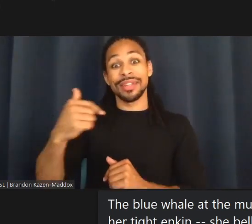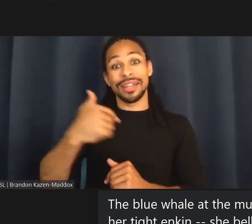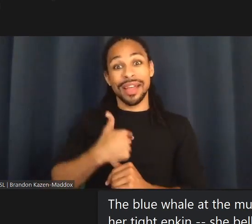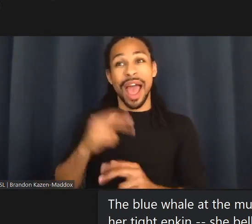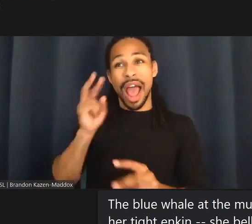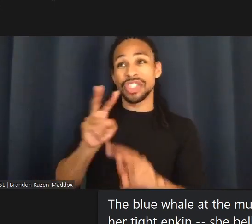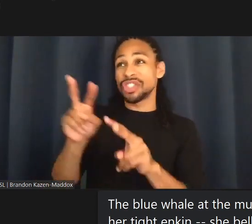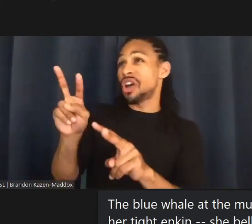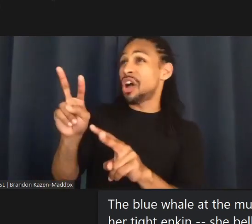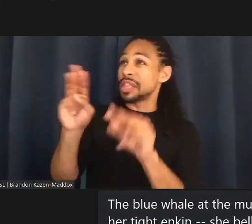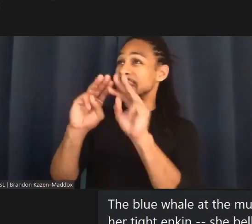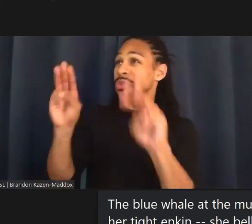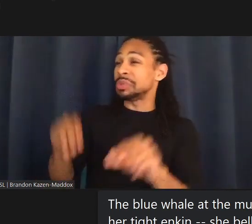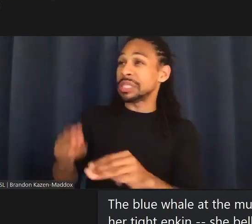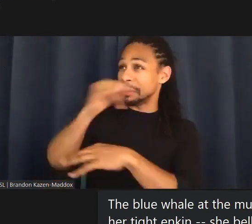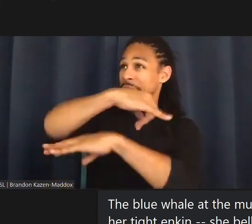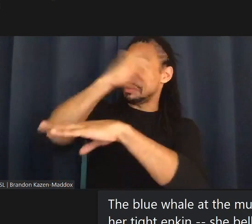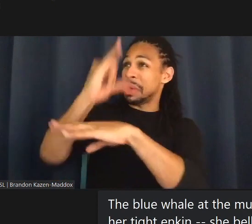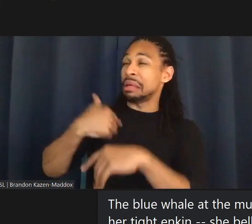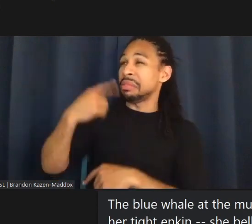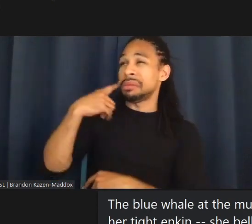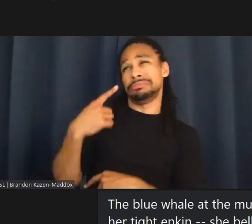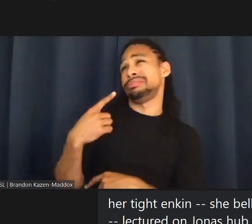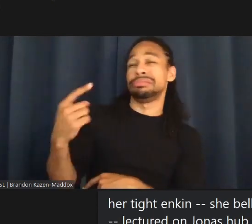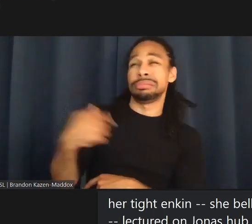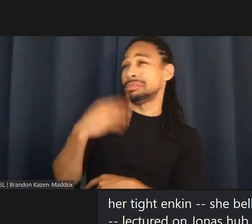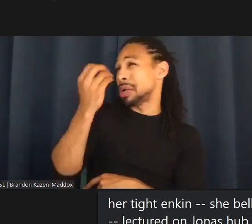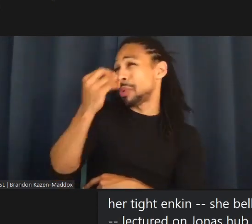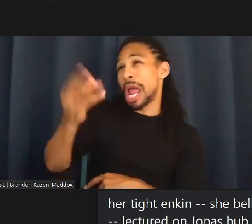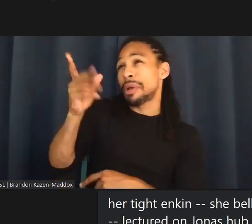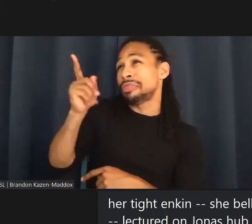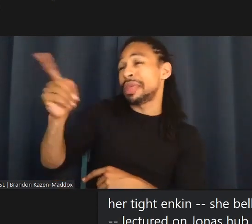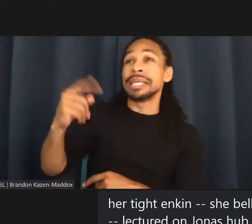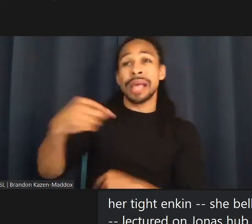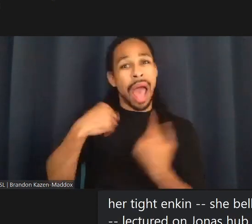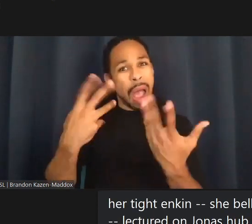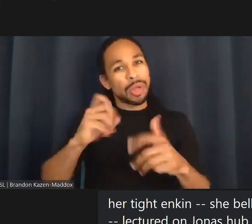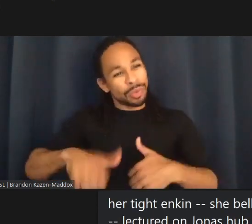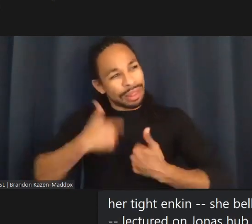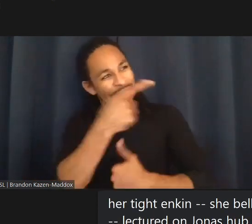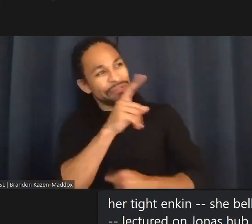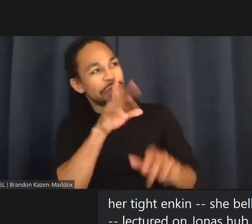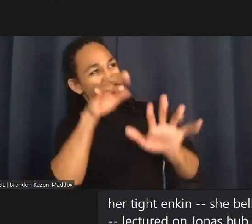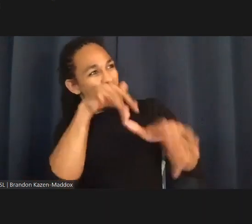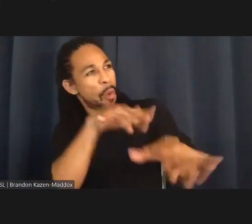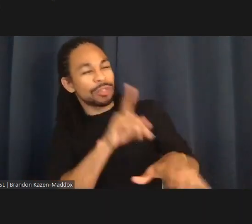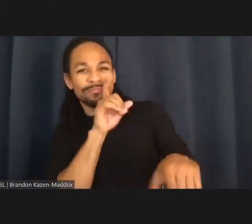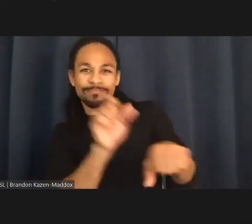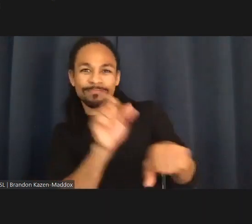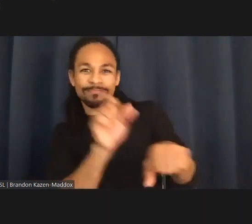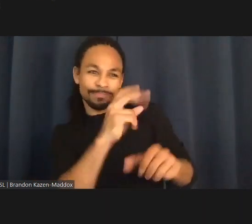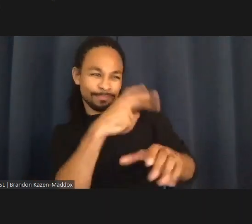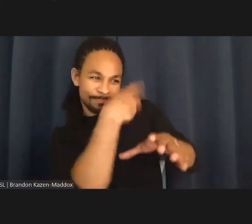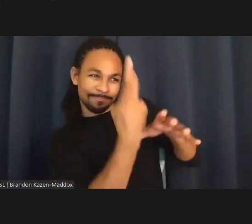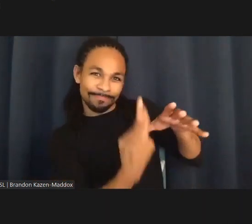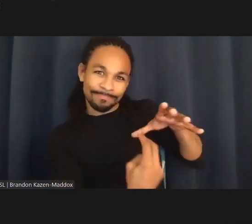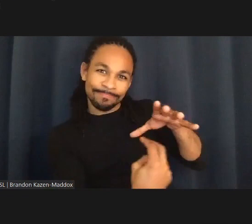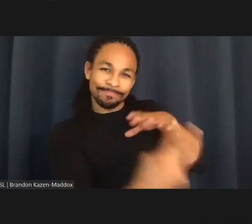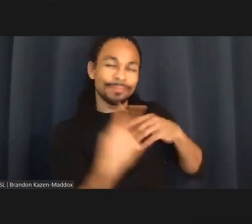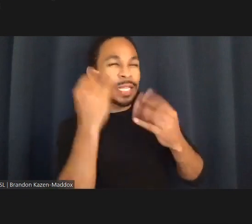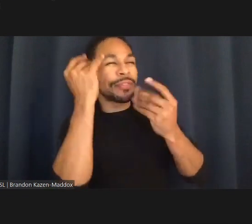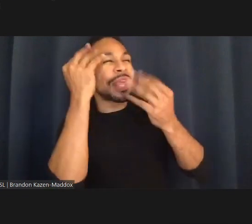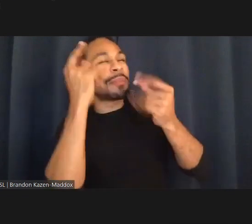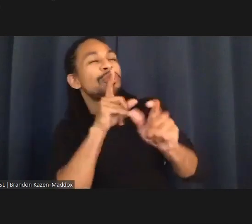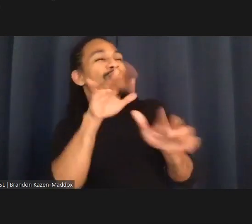this. I just wanted to live in the sea. No good was religion. I'd set my inner visions on the brooks and the rivers that drained in the